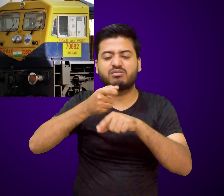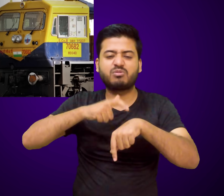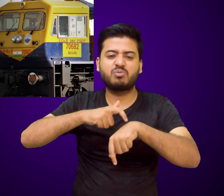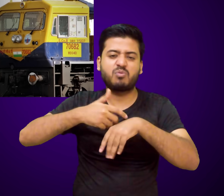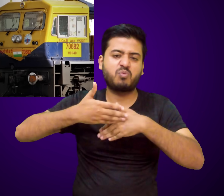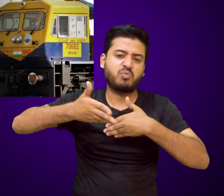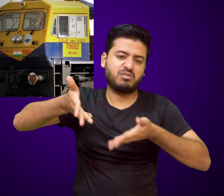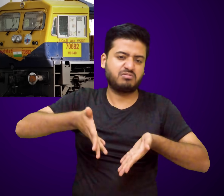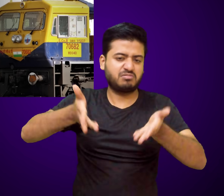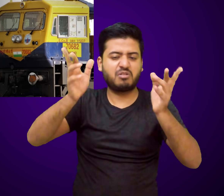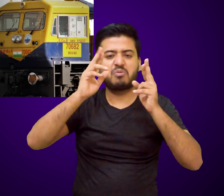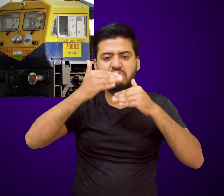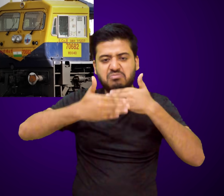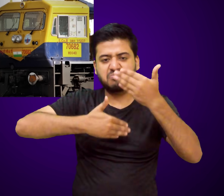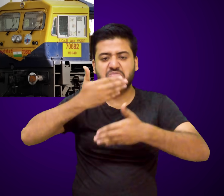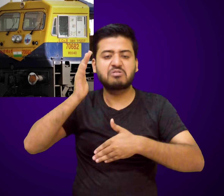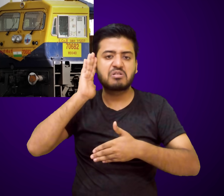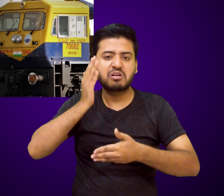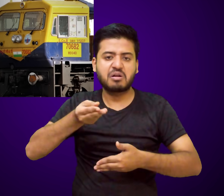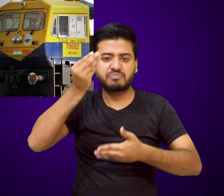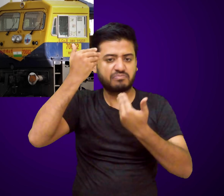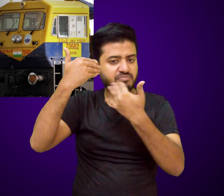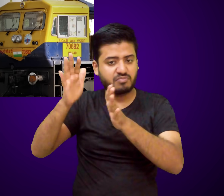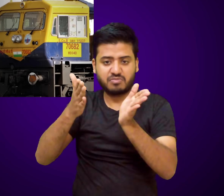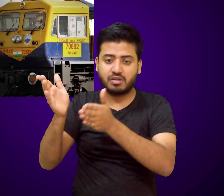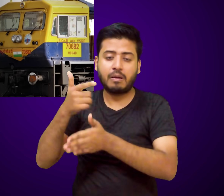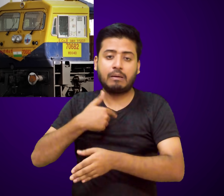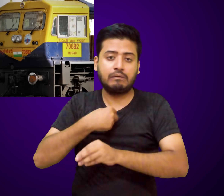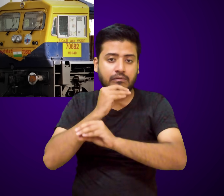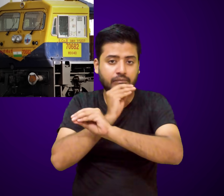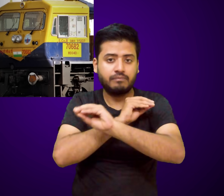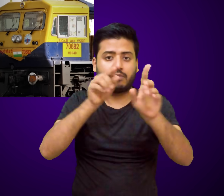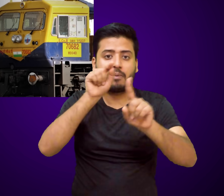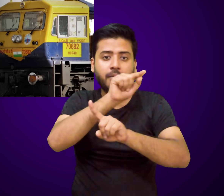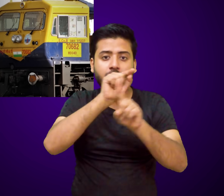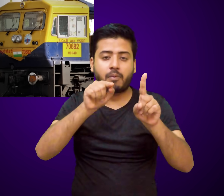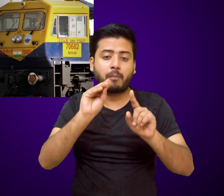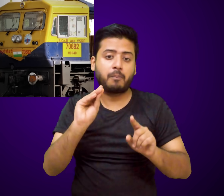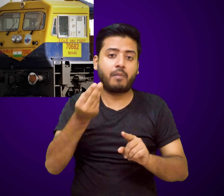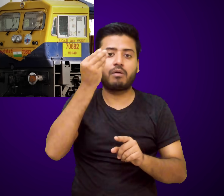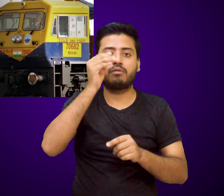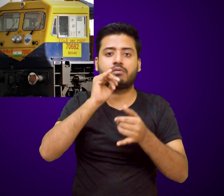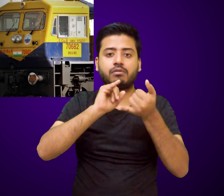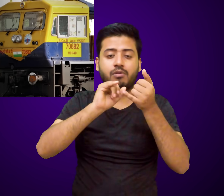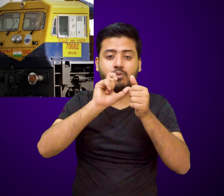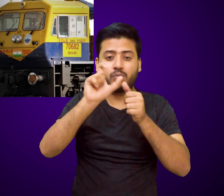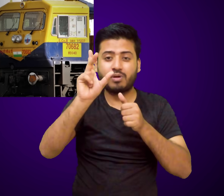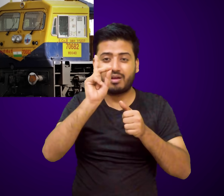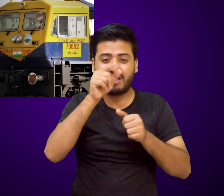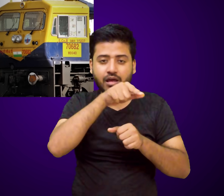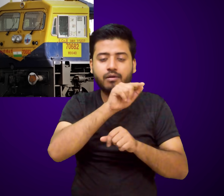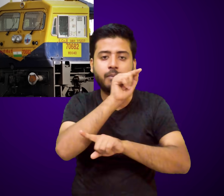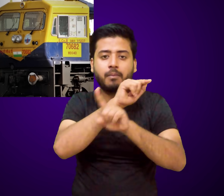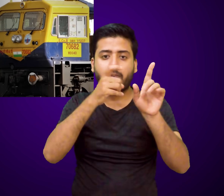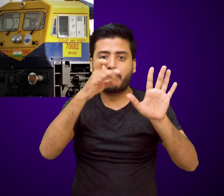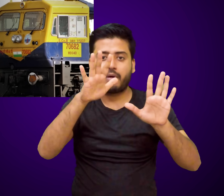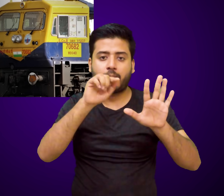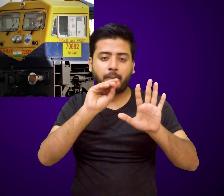ccpd@nec.in. Post. Send your complaint to their office in New Delhi. How to ensure a successful application.